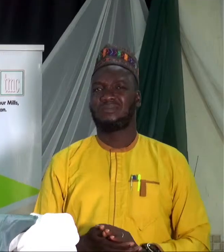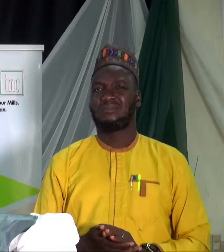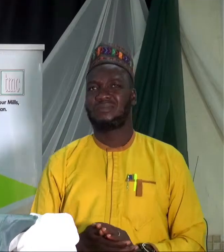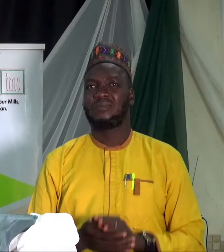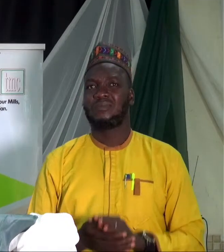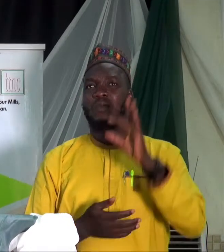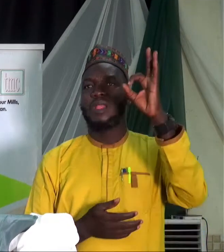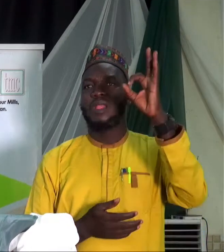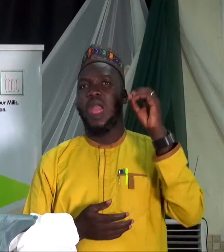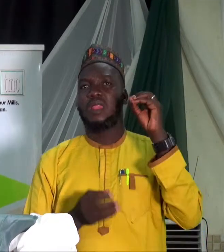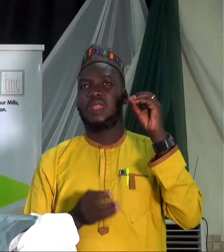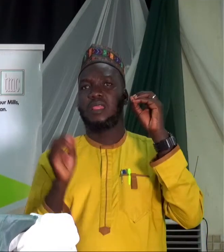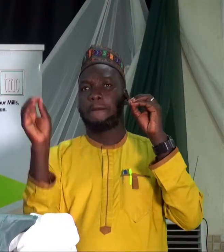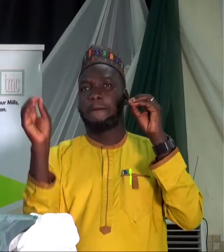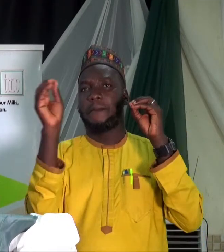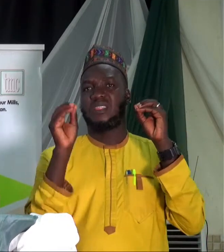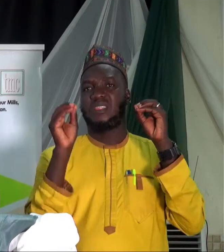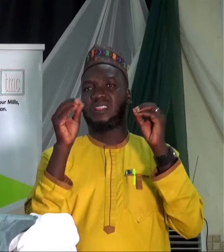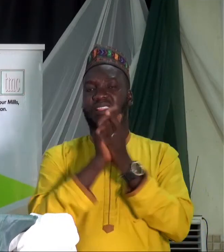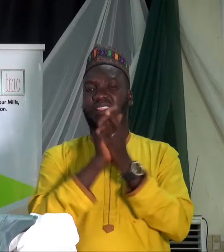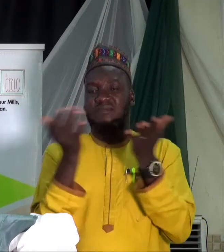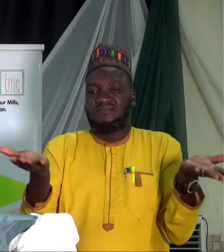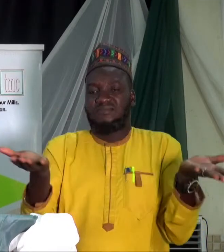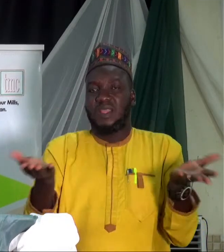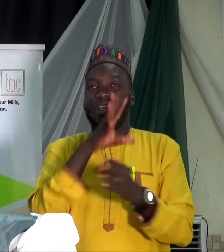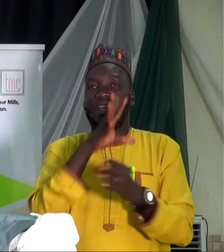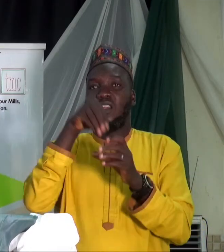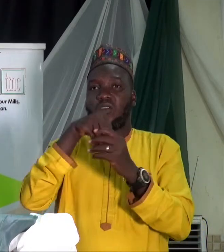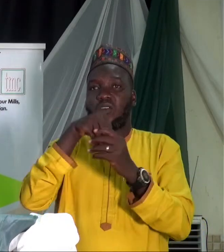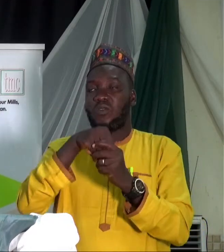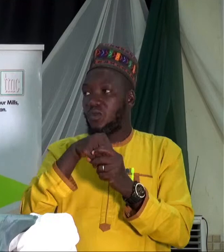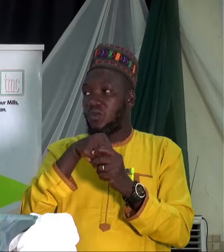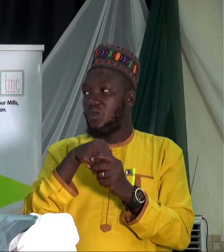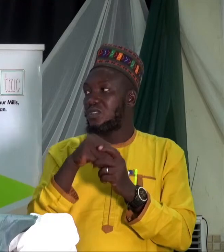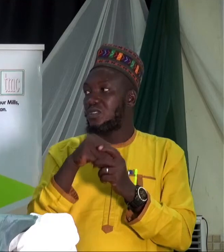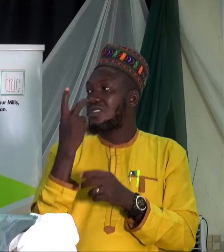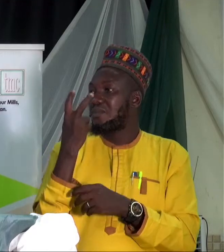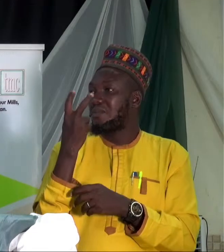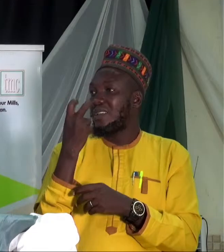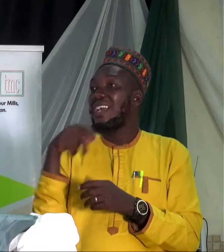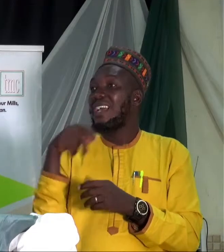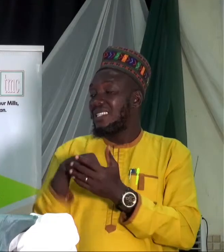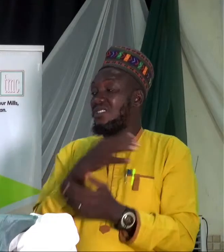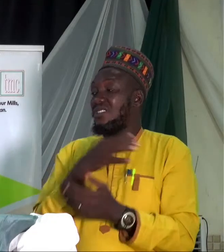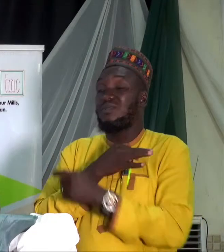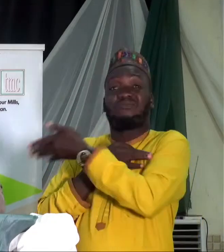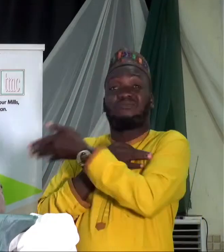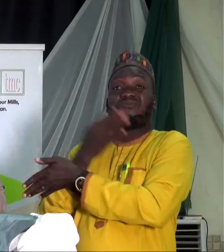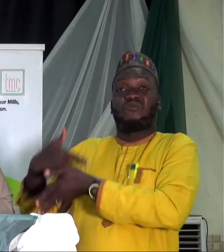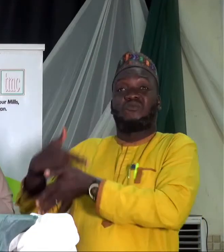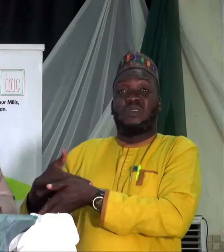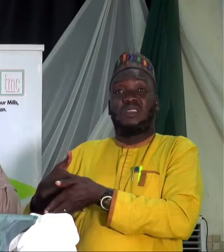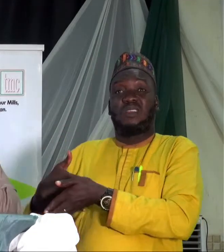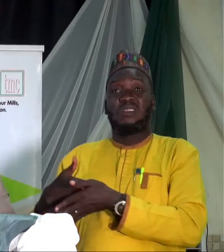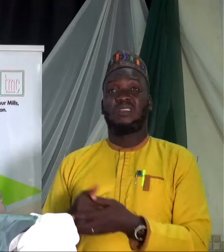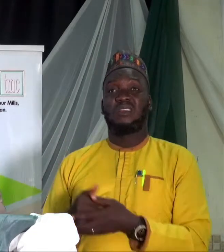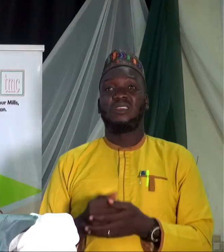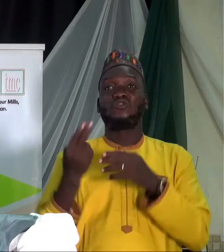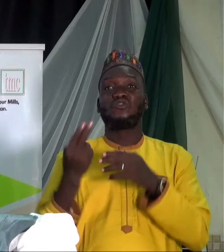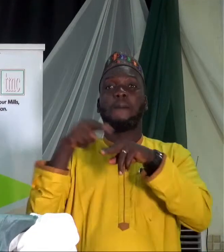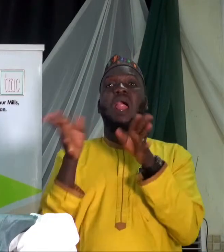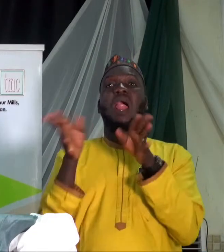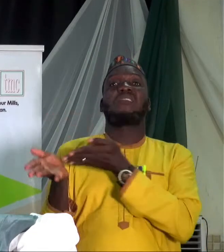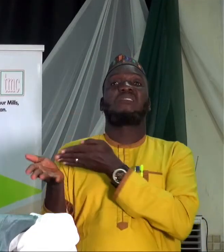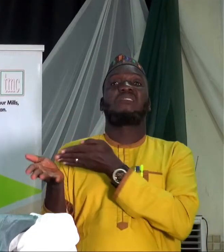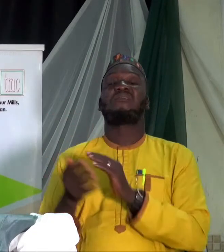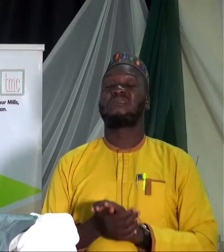90% of our knowledge, including the speaker to mo microphone dani aso temi na wo yi o wa dollarize.